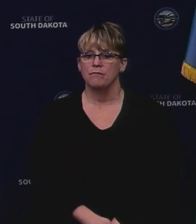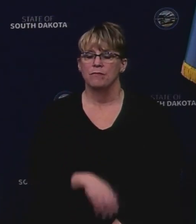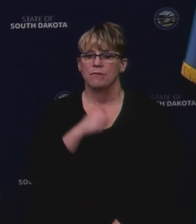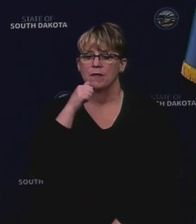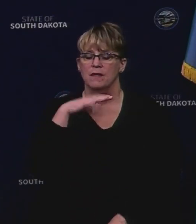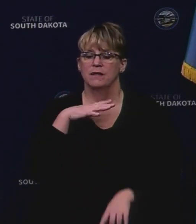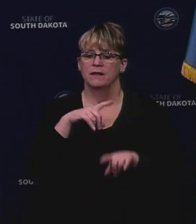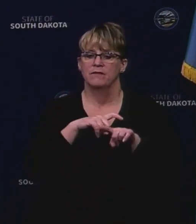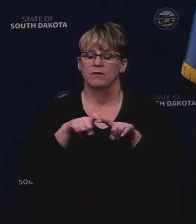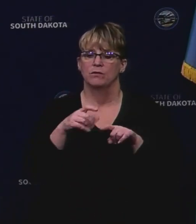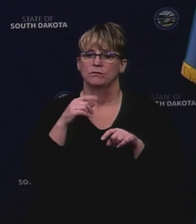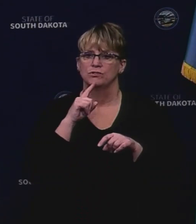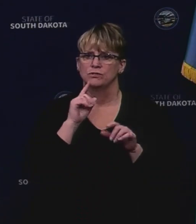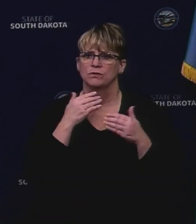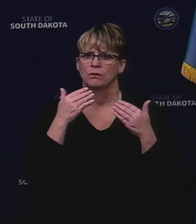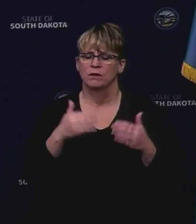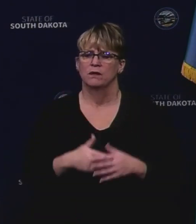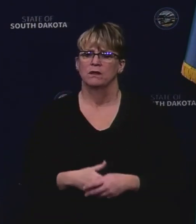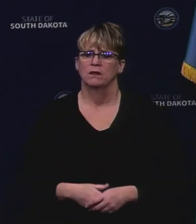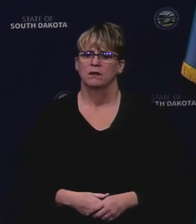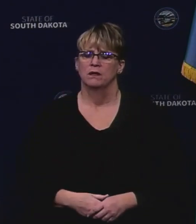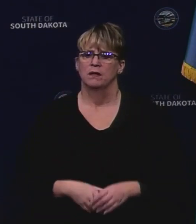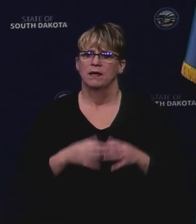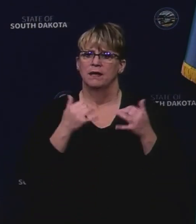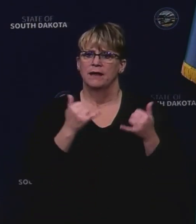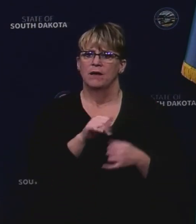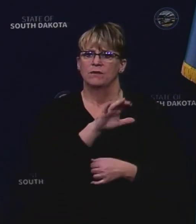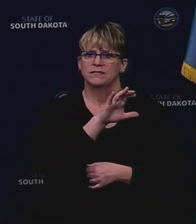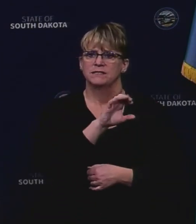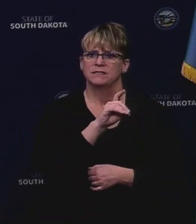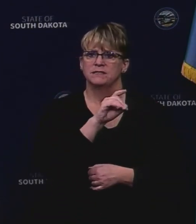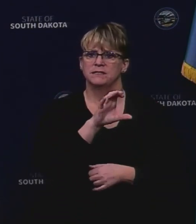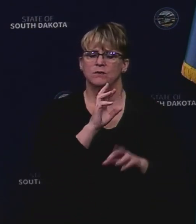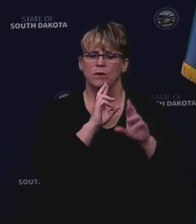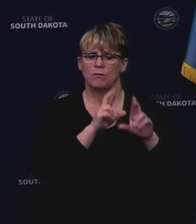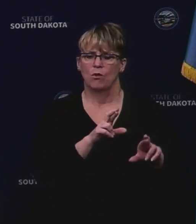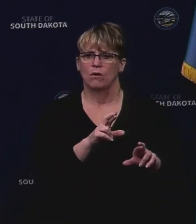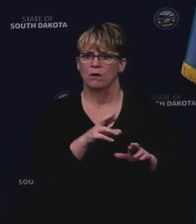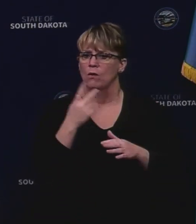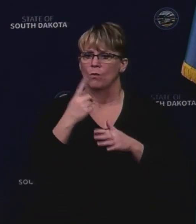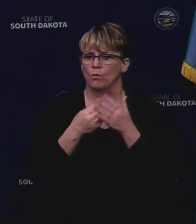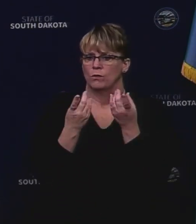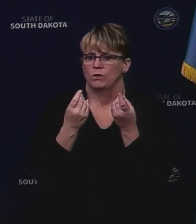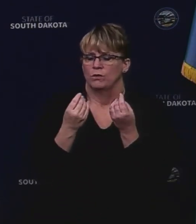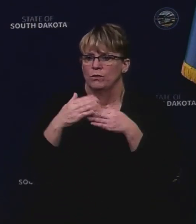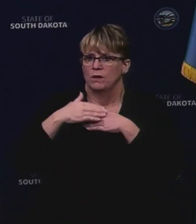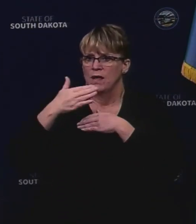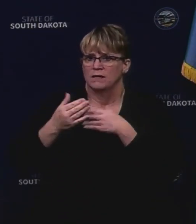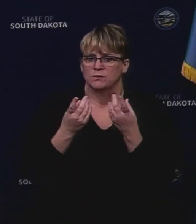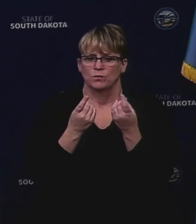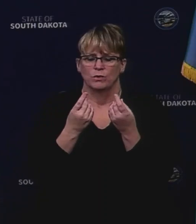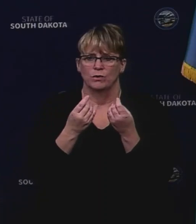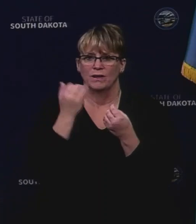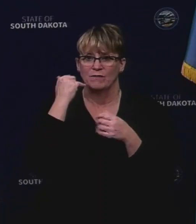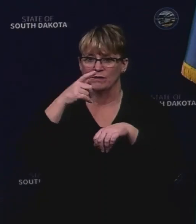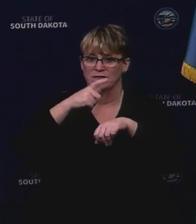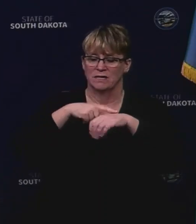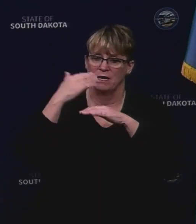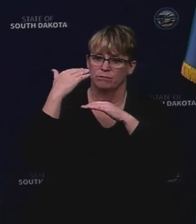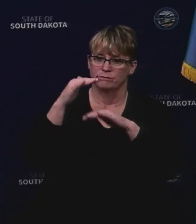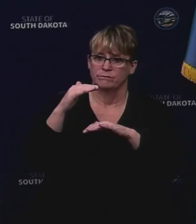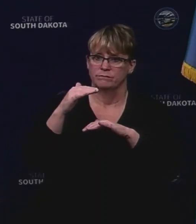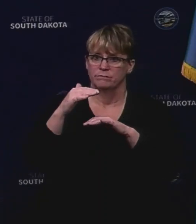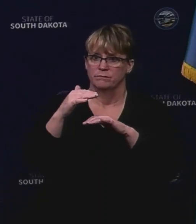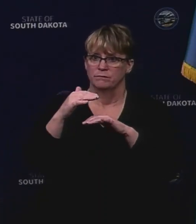ahead. Just wondering, now that the CDC report is out, just wondering what the next steps are in the process and if there's a timeline set up